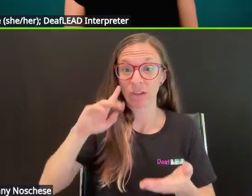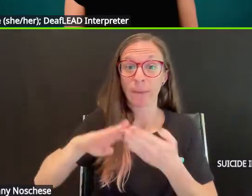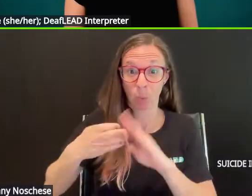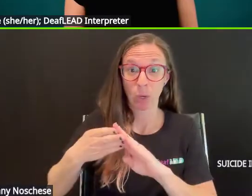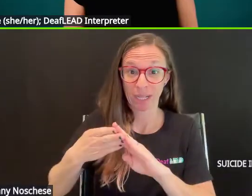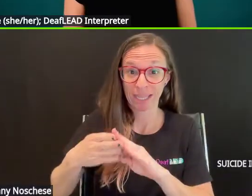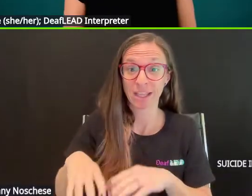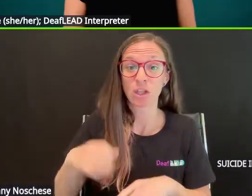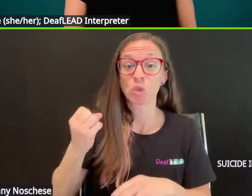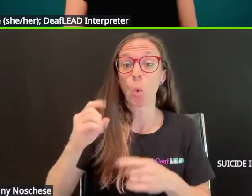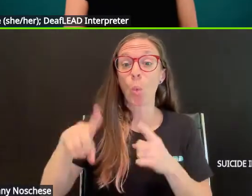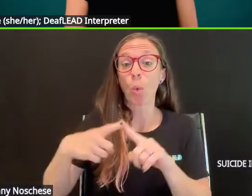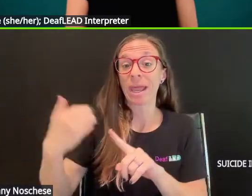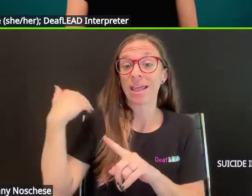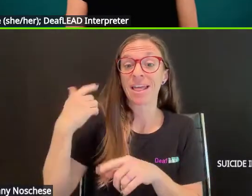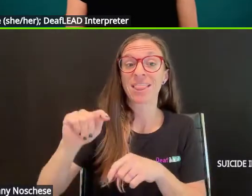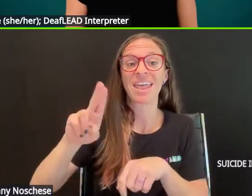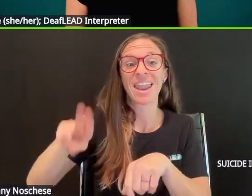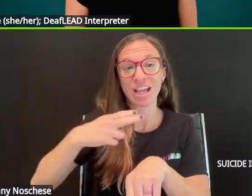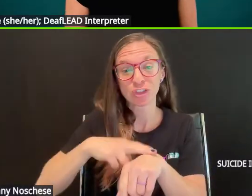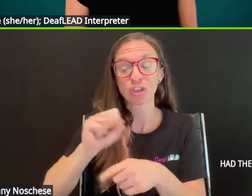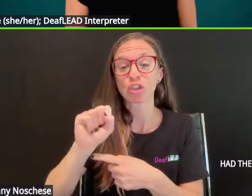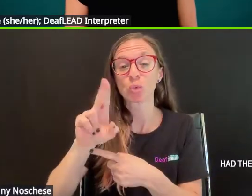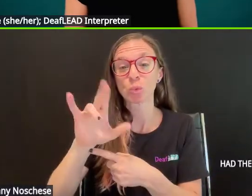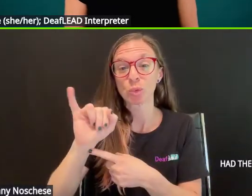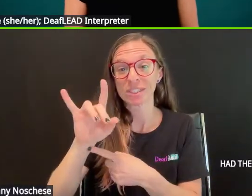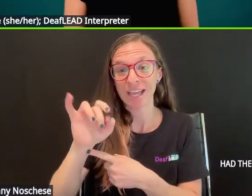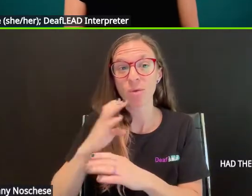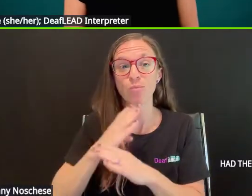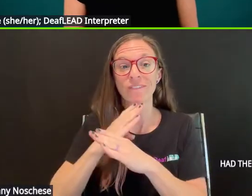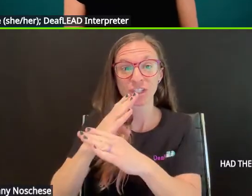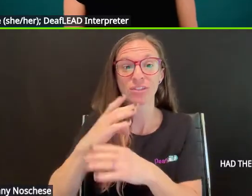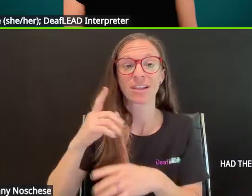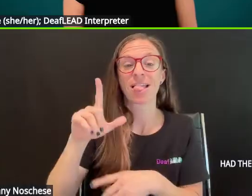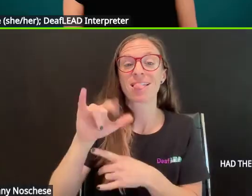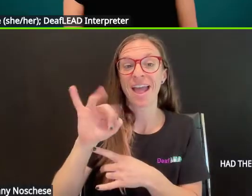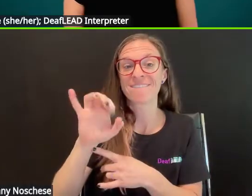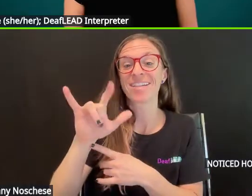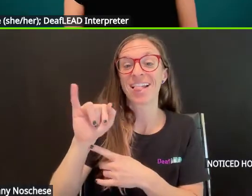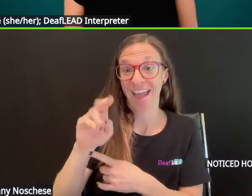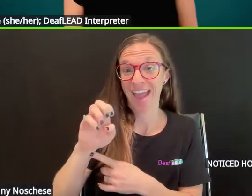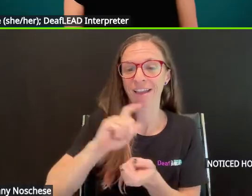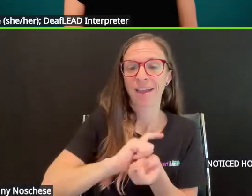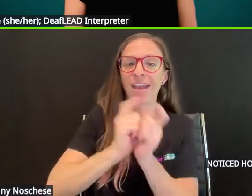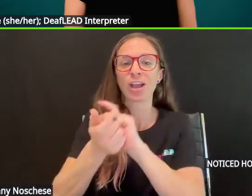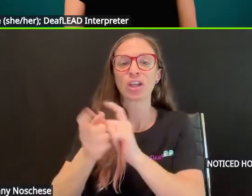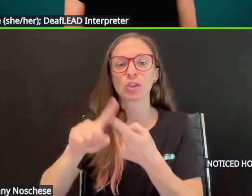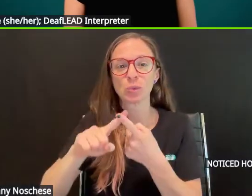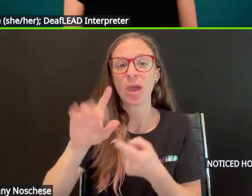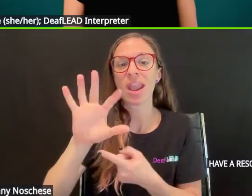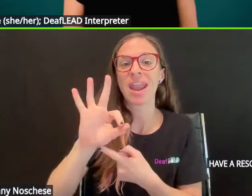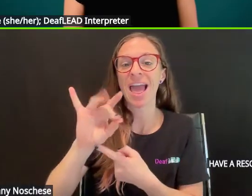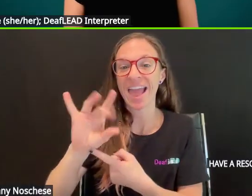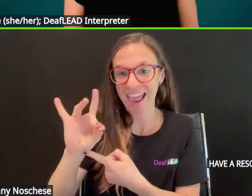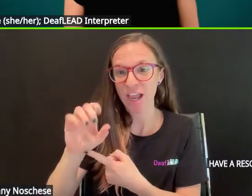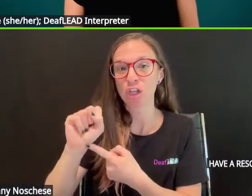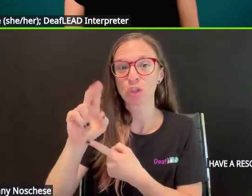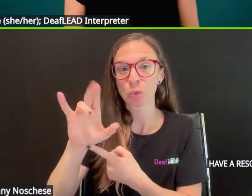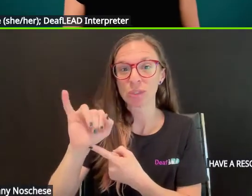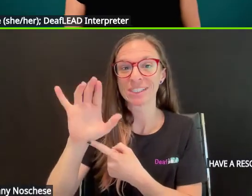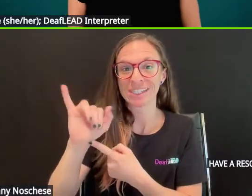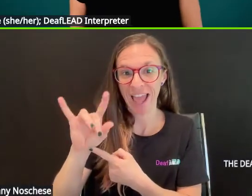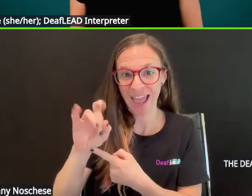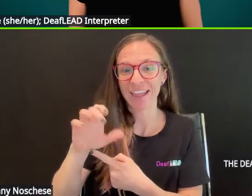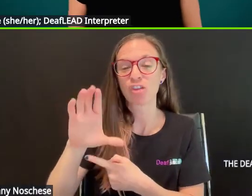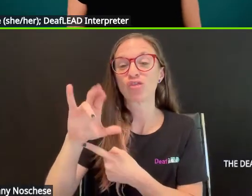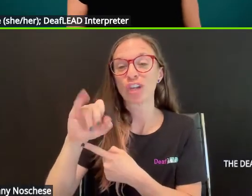to be able to have a resource specifically for the deaf community. The National Suicide Prevention Lifeline was then converted